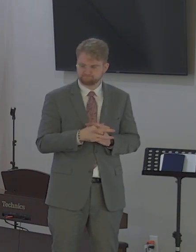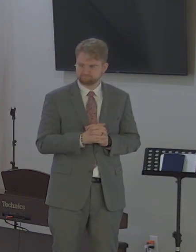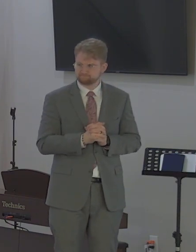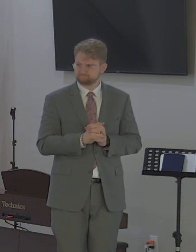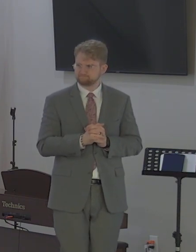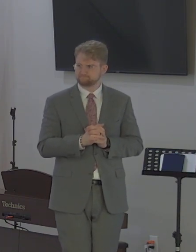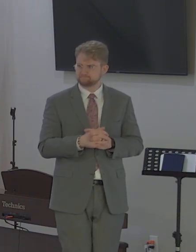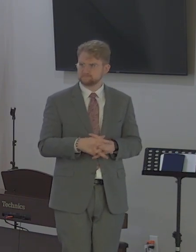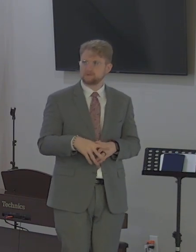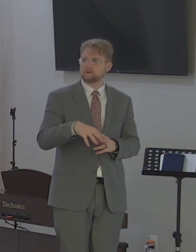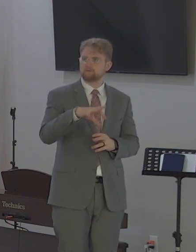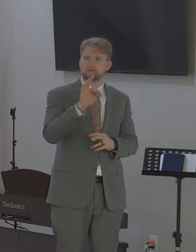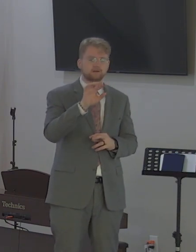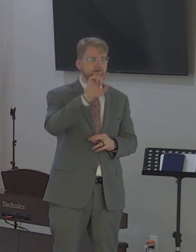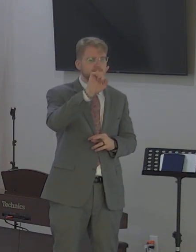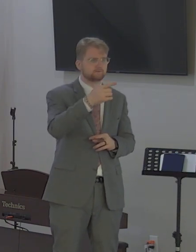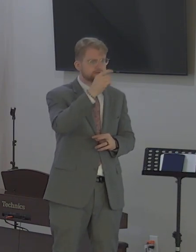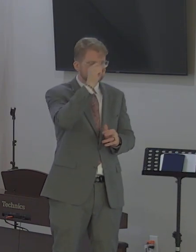Go to 1 Samuel.